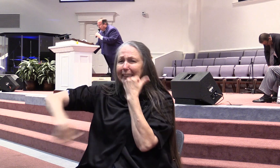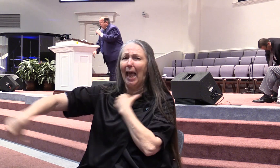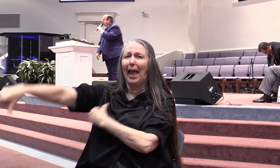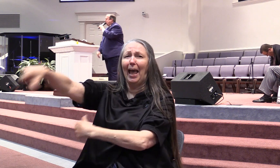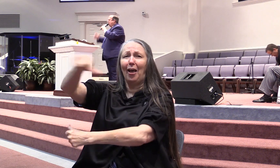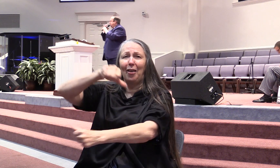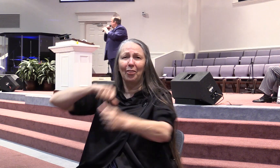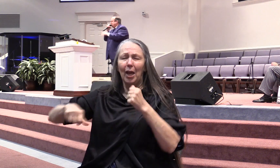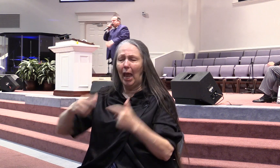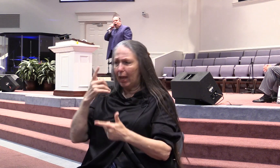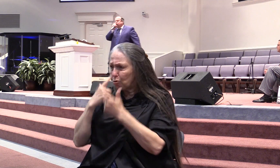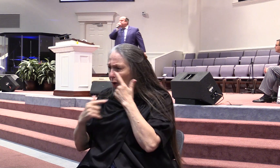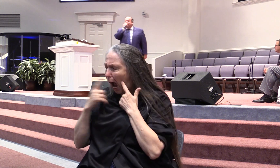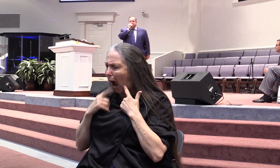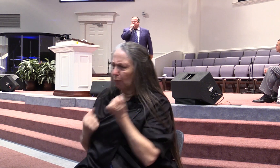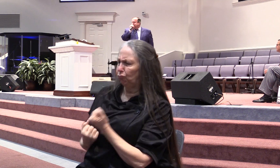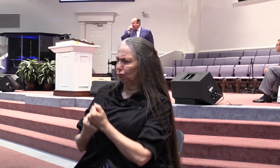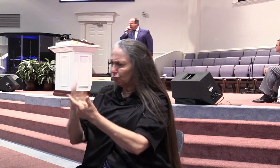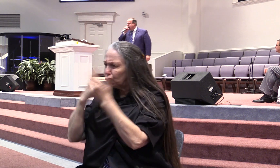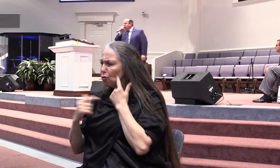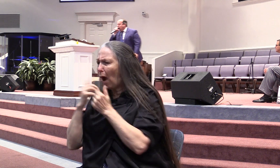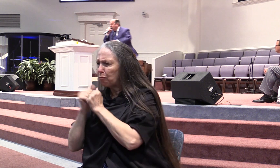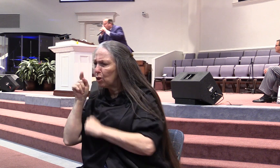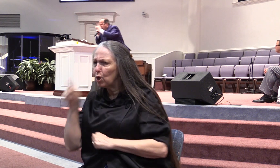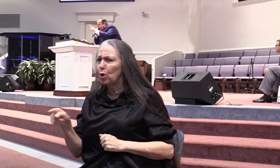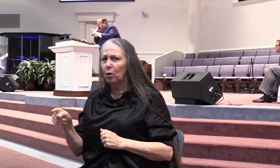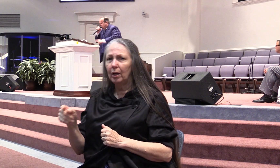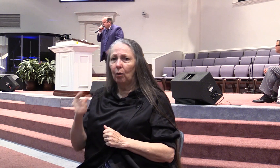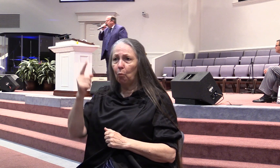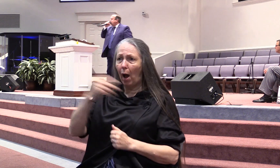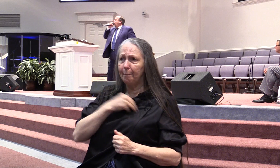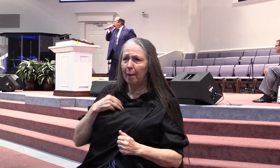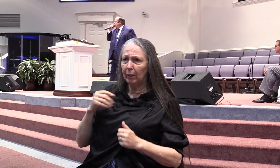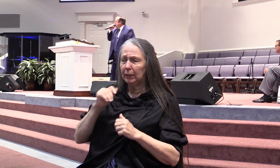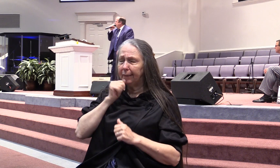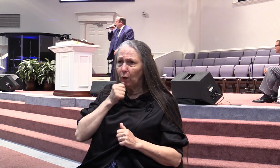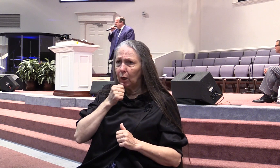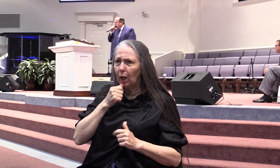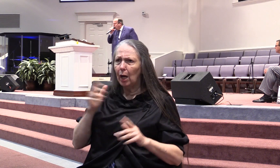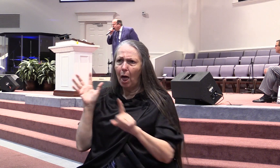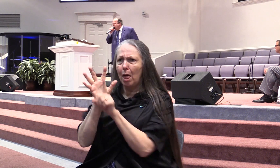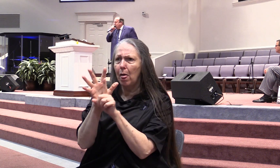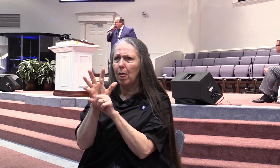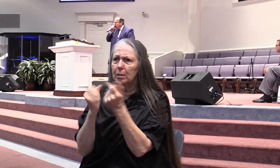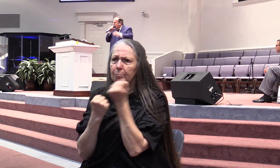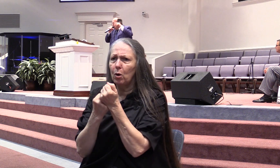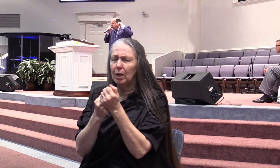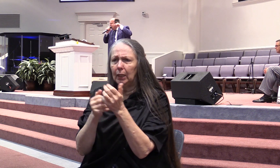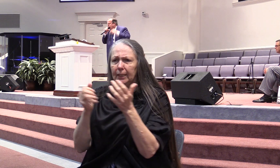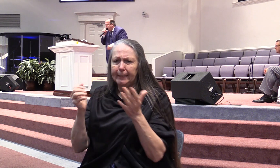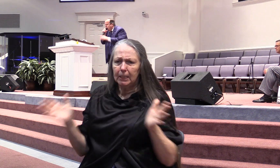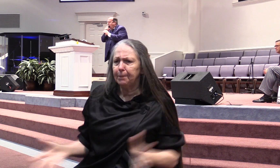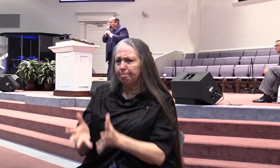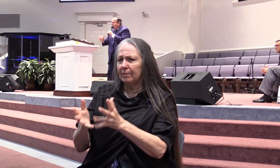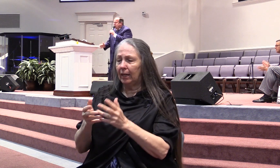weep with those that weep. This is the only place on the planet where when one member suffers, all the members suffer with it. But when one member